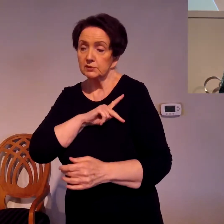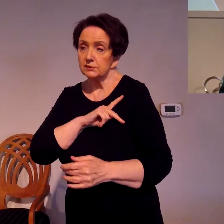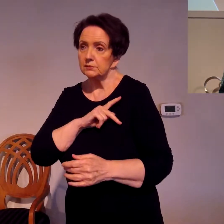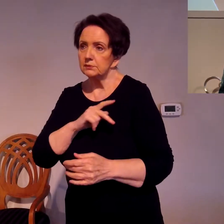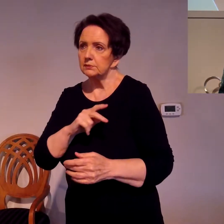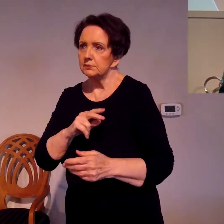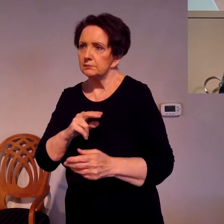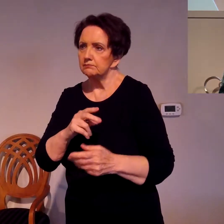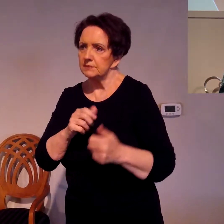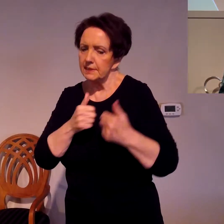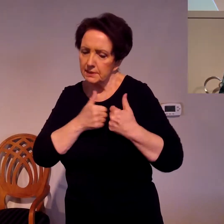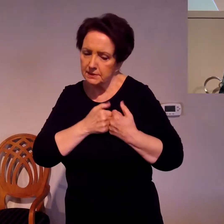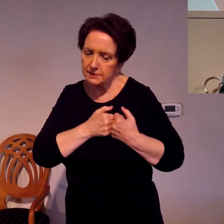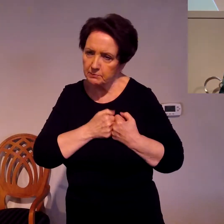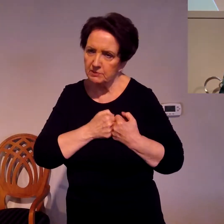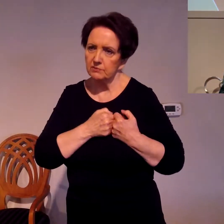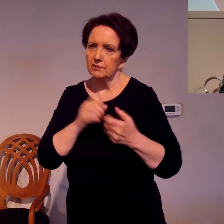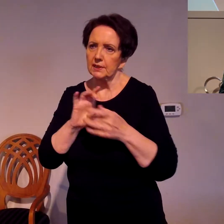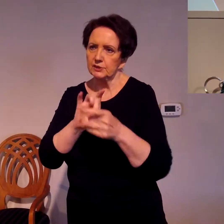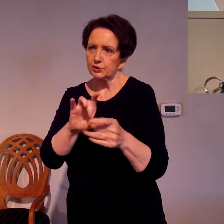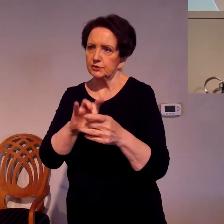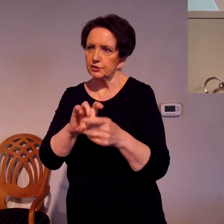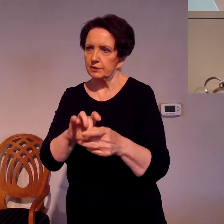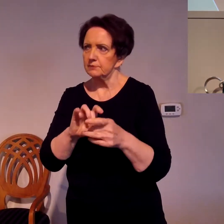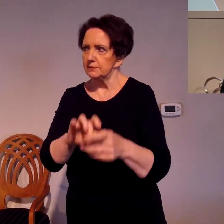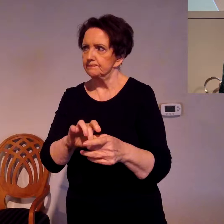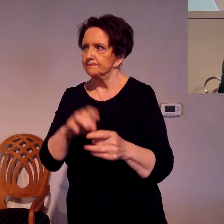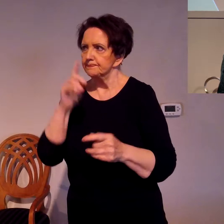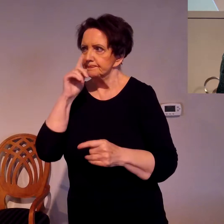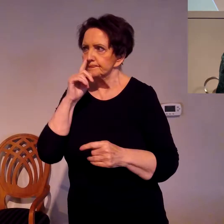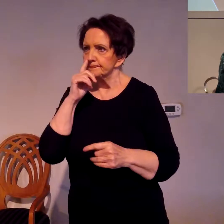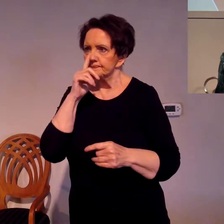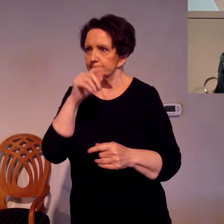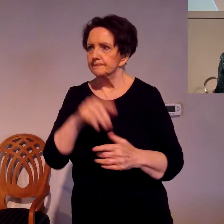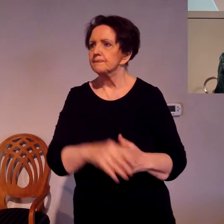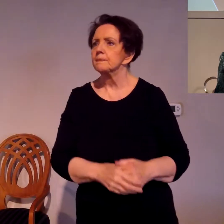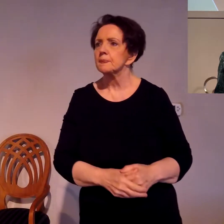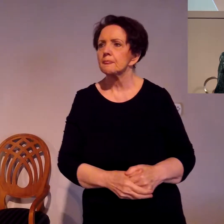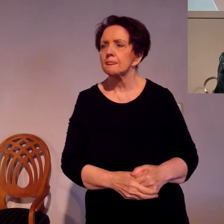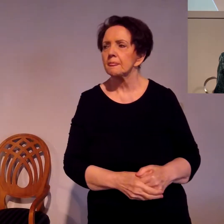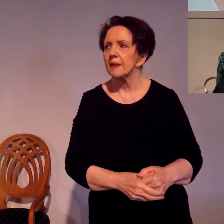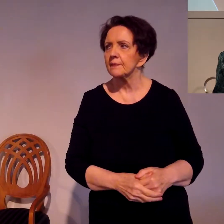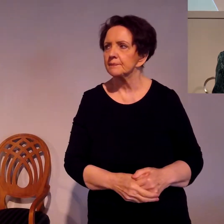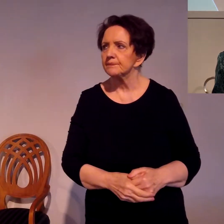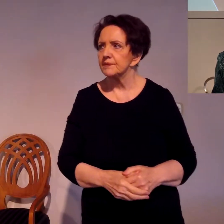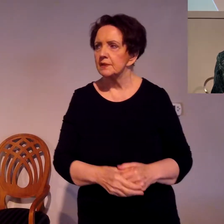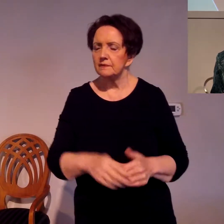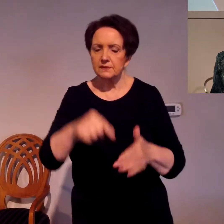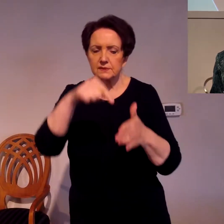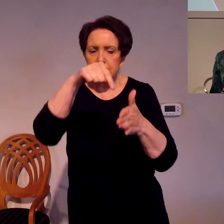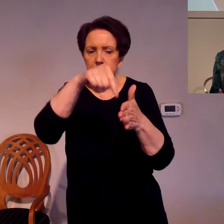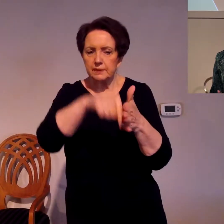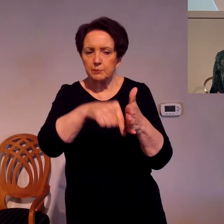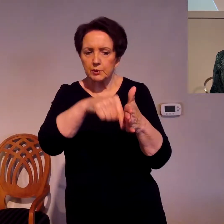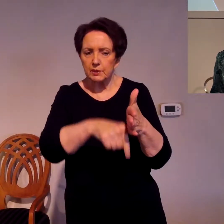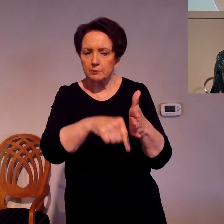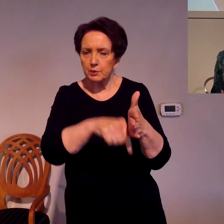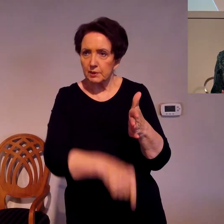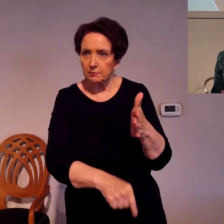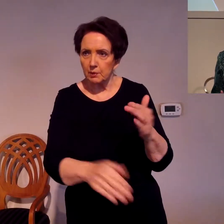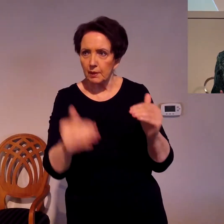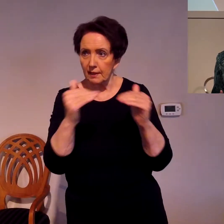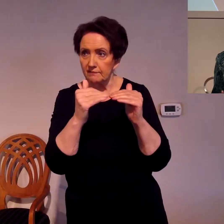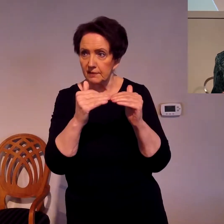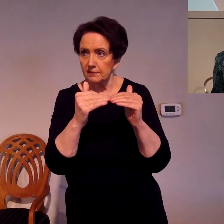most intimate relationships. And you see, this going deeper in this scale of